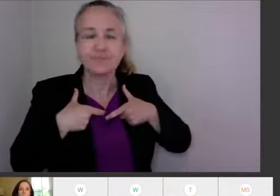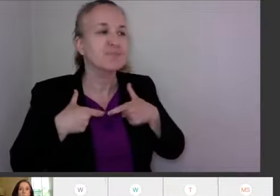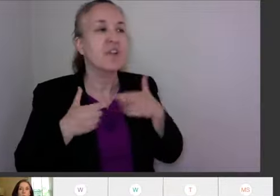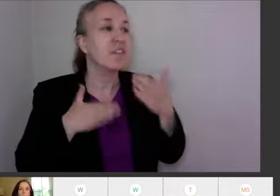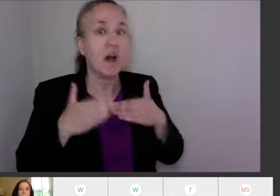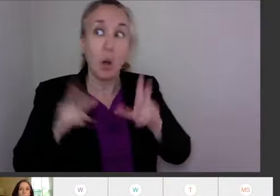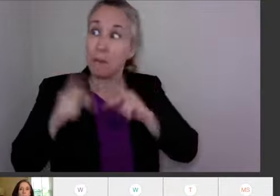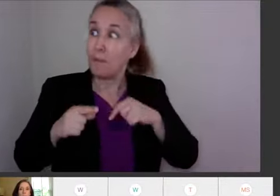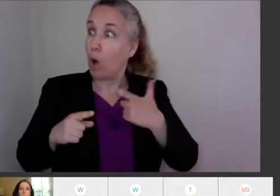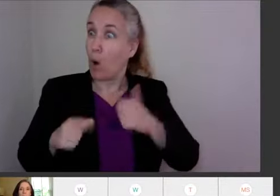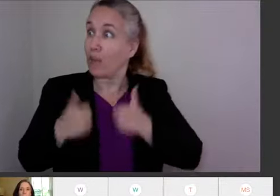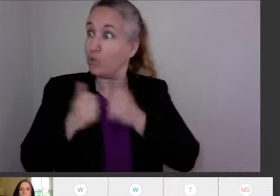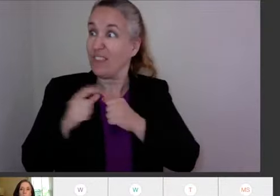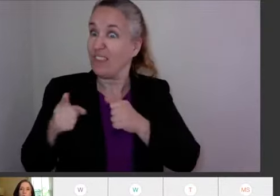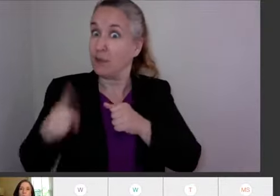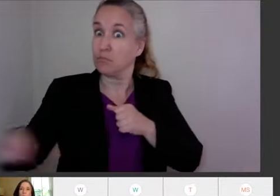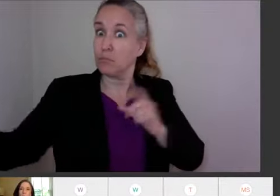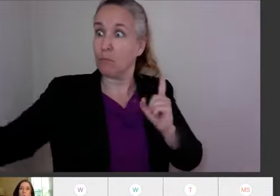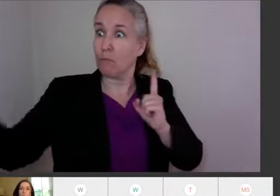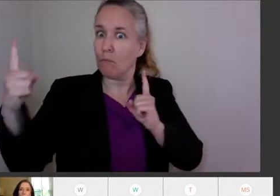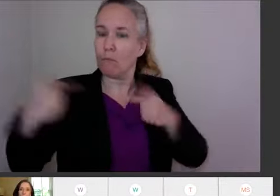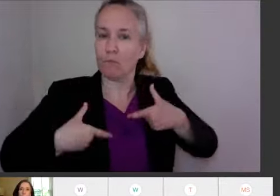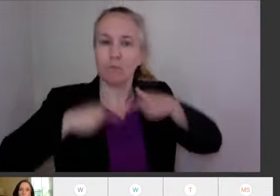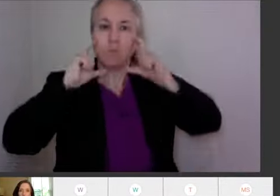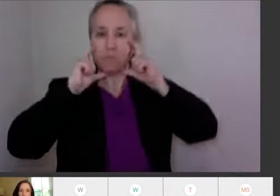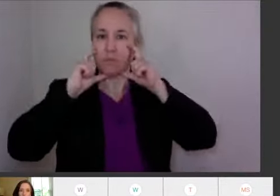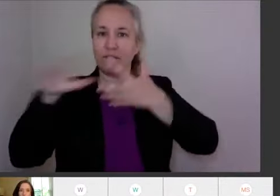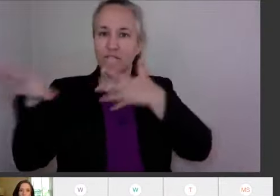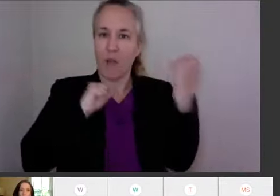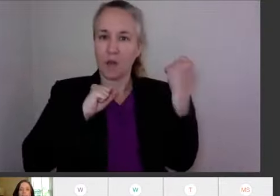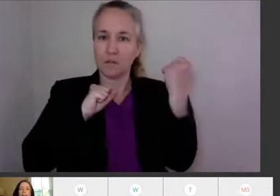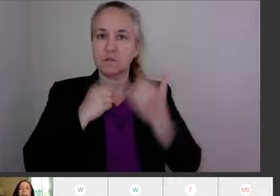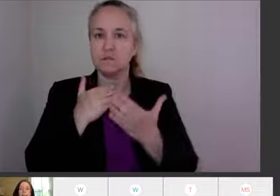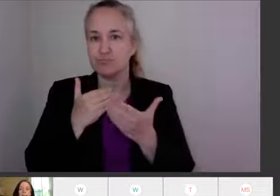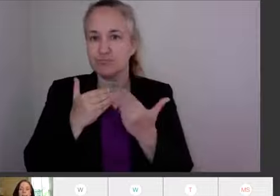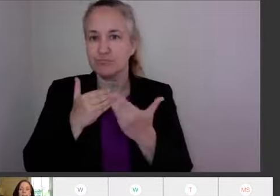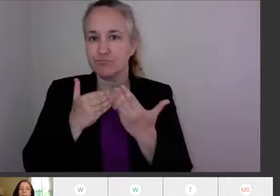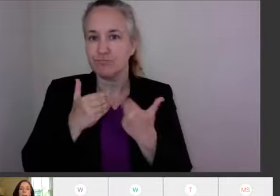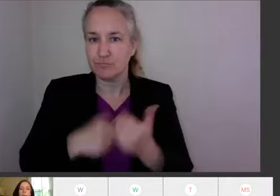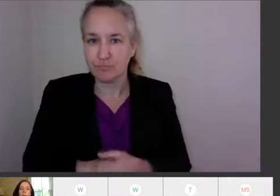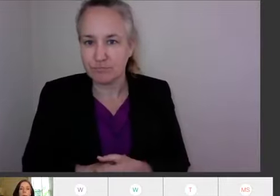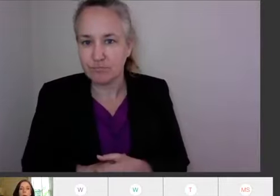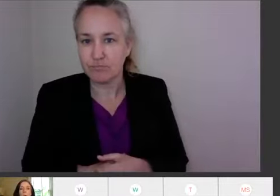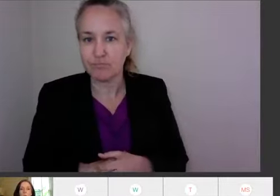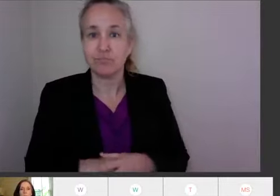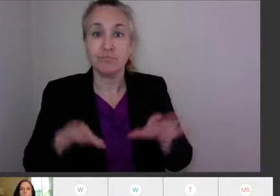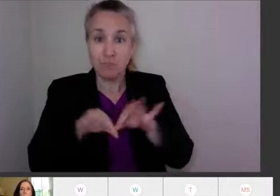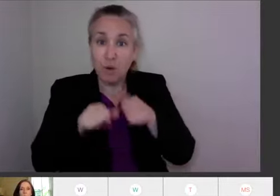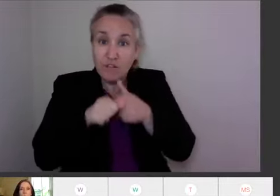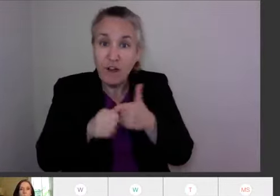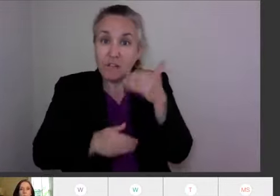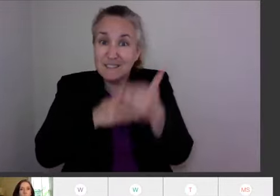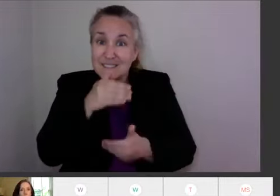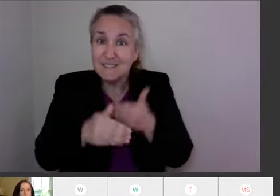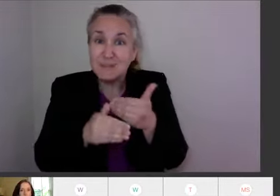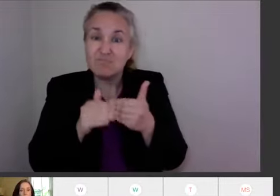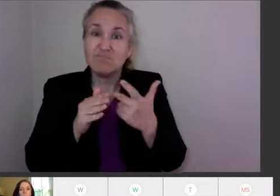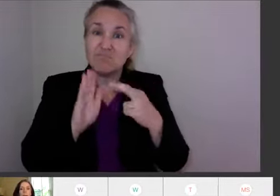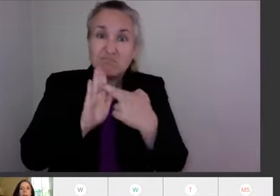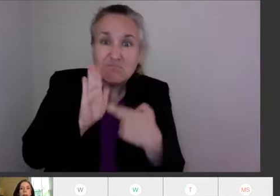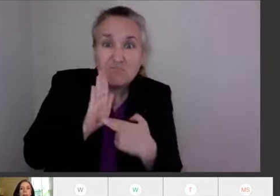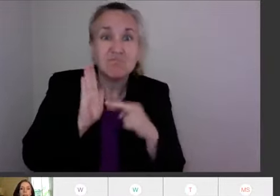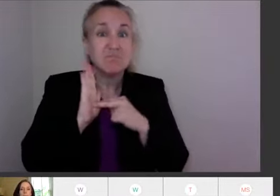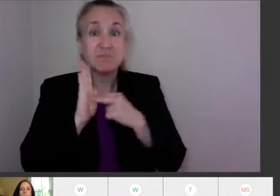quickly cover your nose and mouth if you are near others. Taking these steps will help us keep our parks